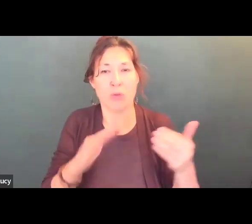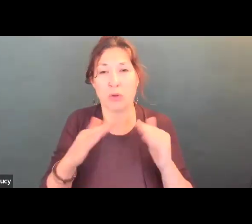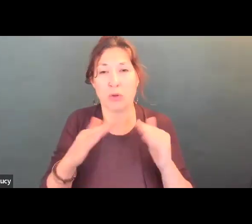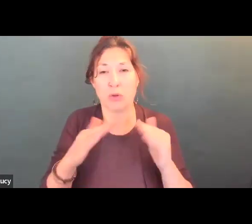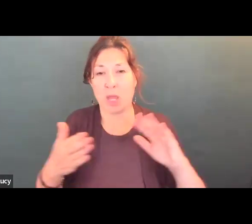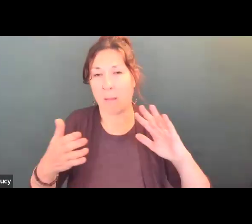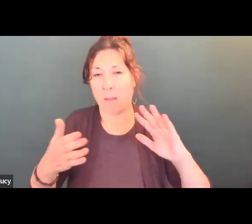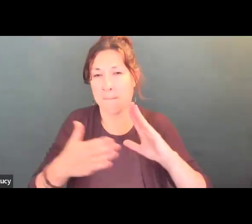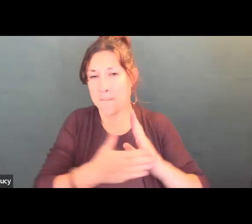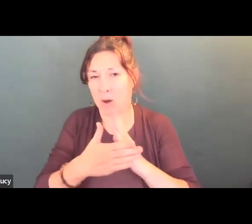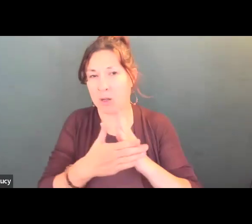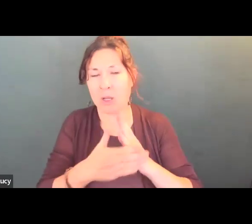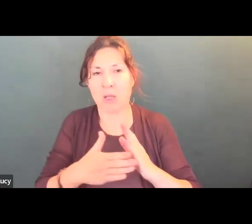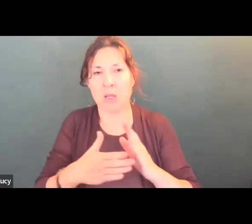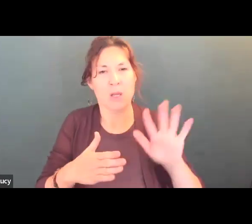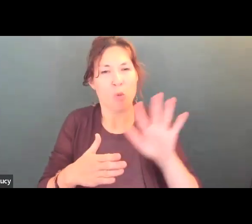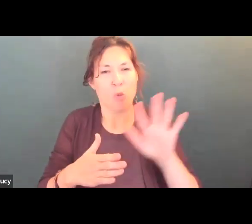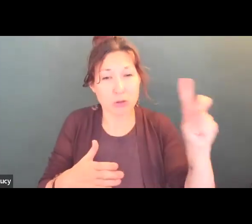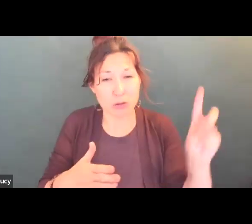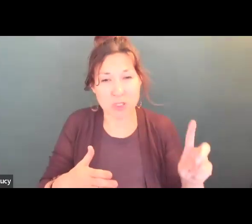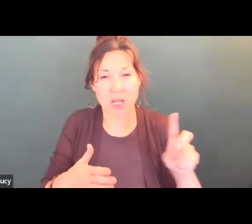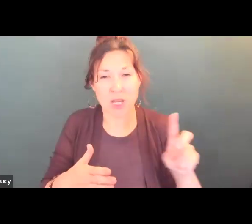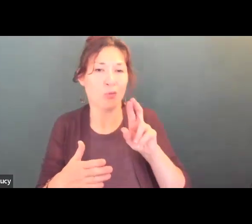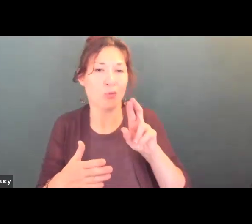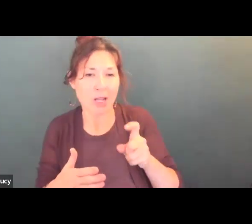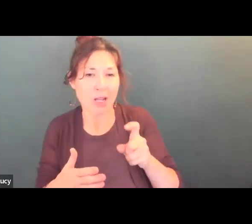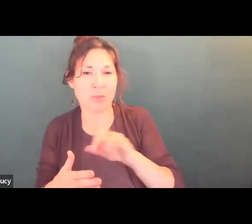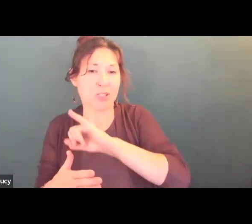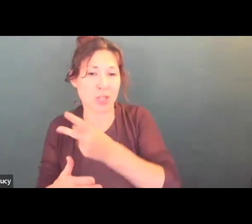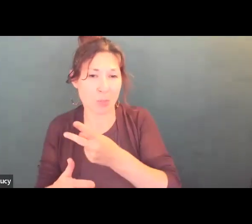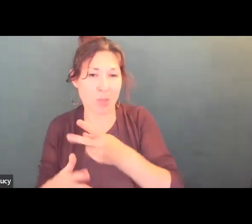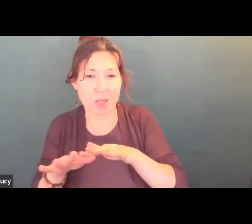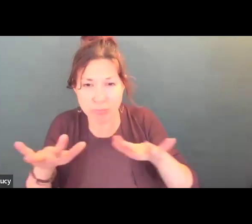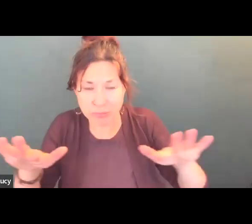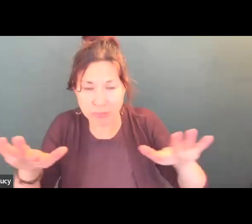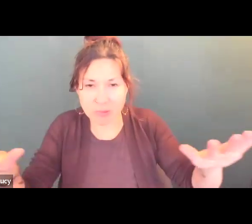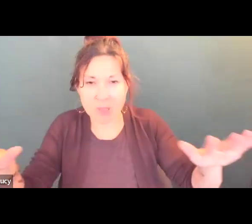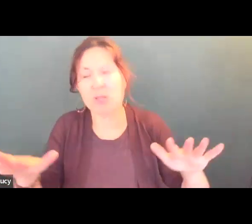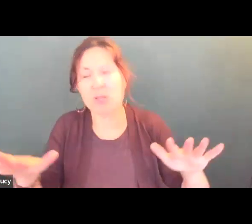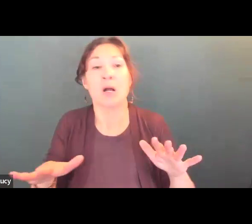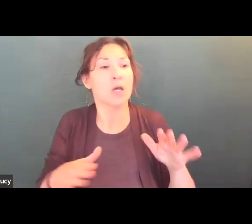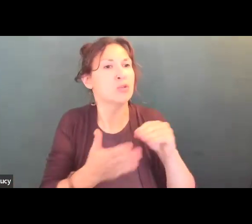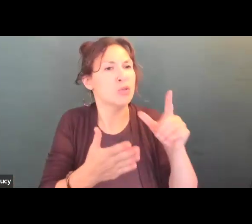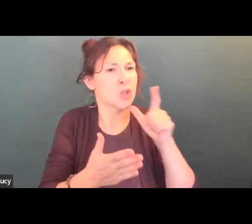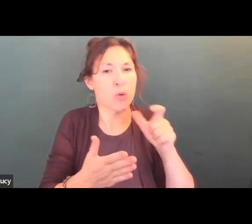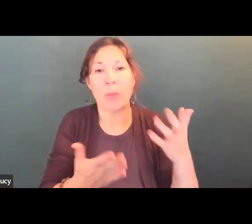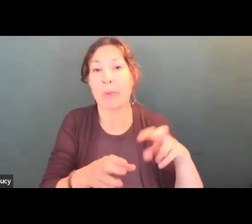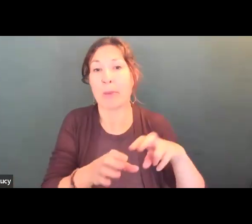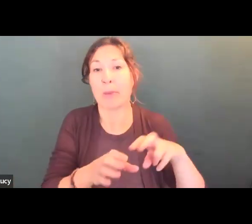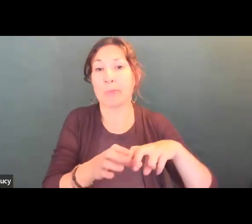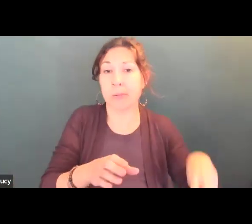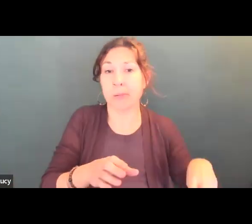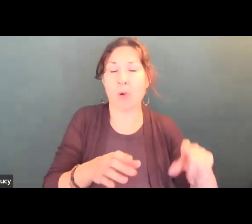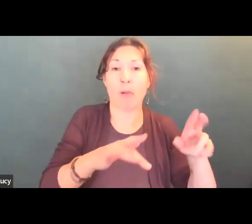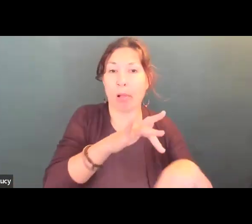Jamaica Plain neighborhoods as part of an effort to recover students who may have dropped out of school or who are chronically